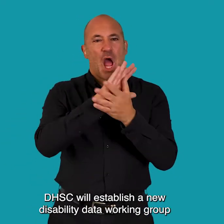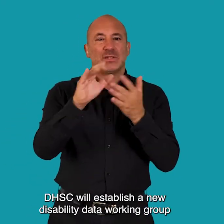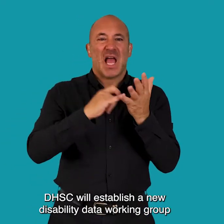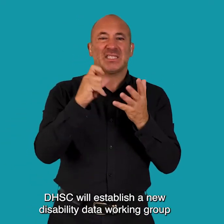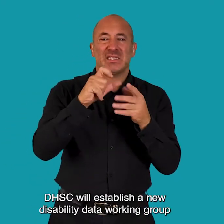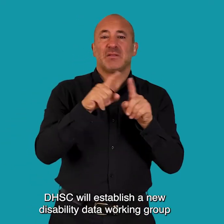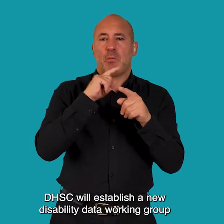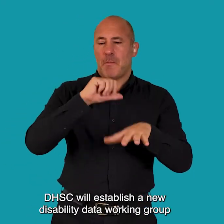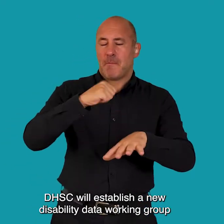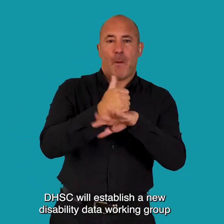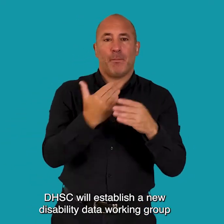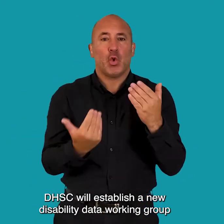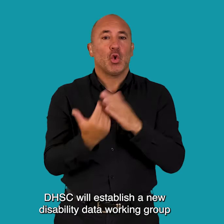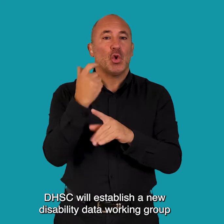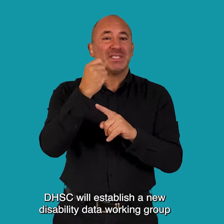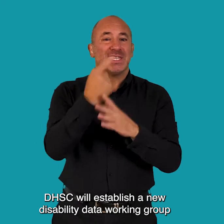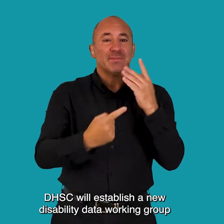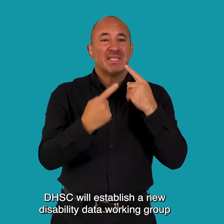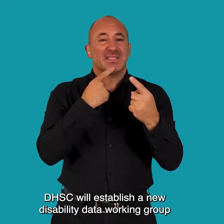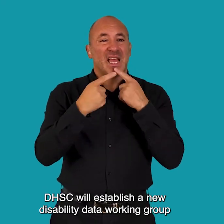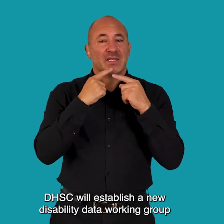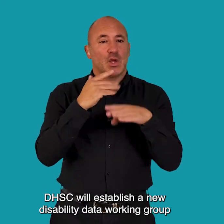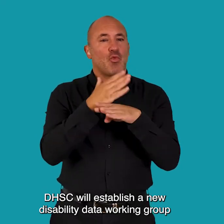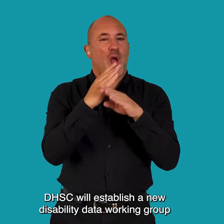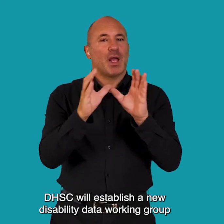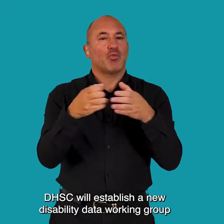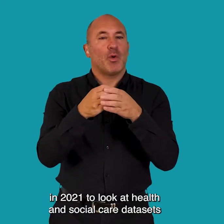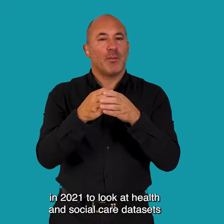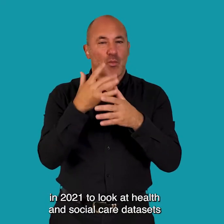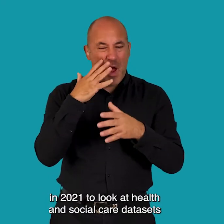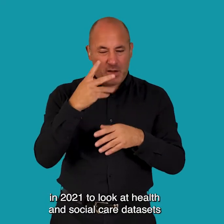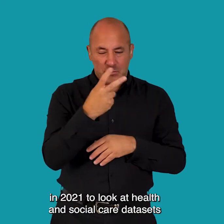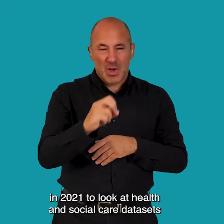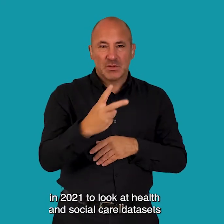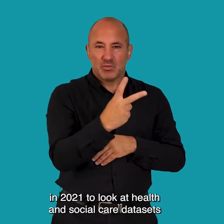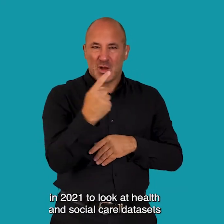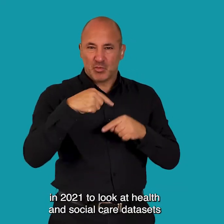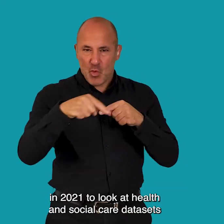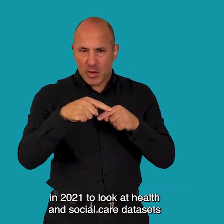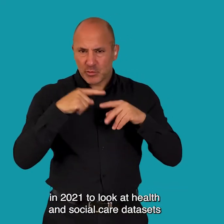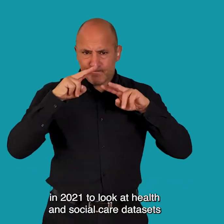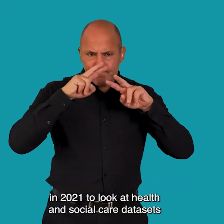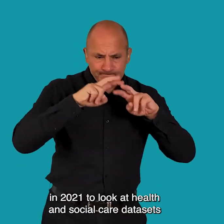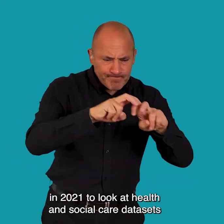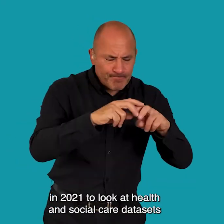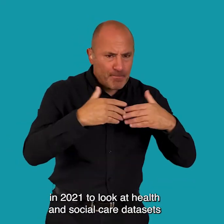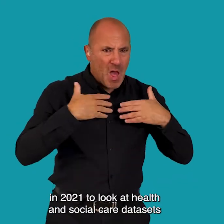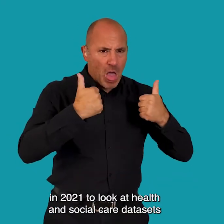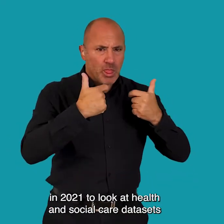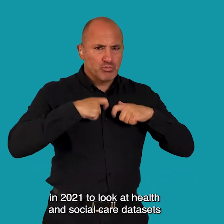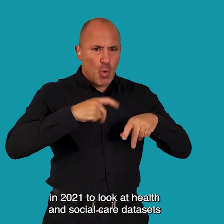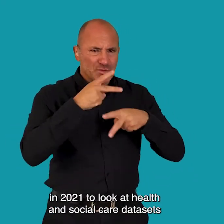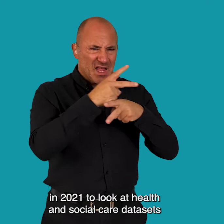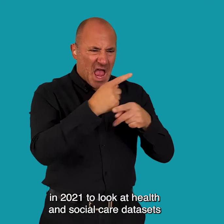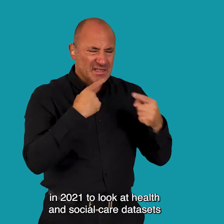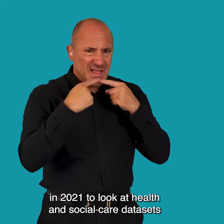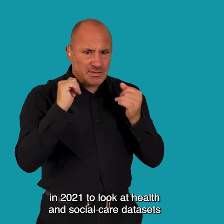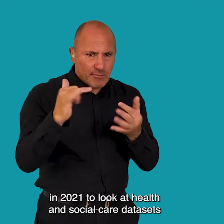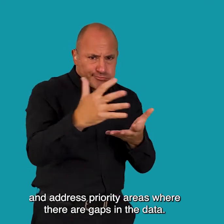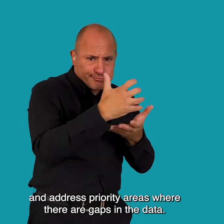will establish a new Disability Data Working Group in 2021 to look at health and social care datasets and